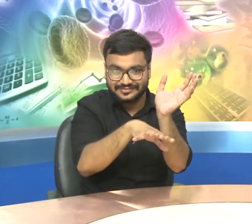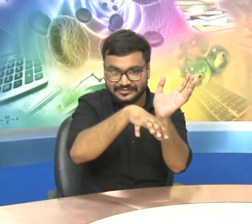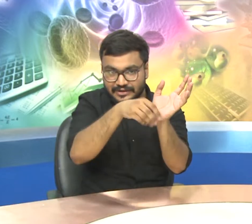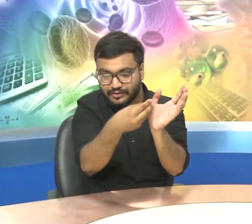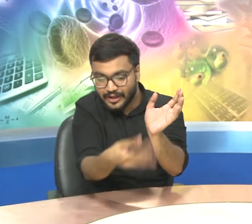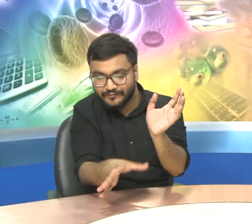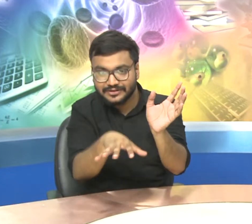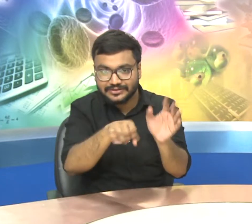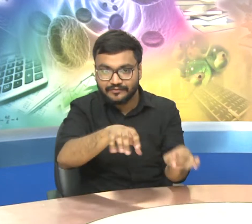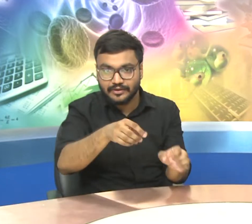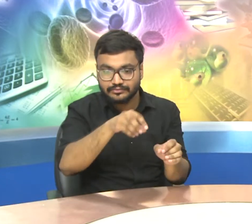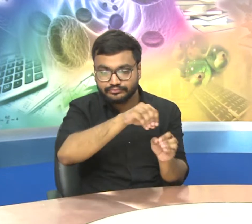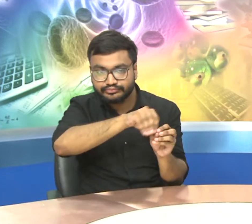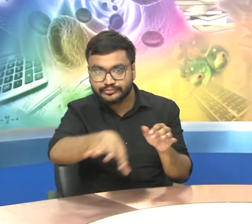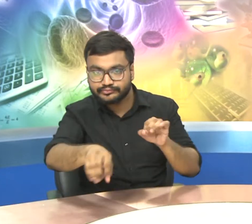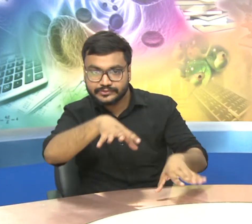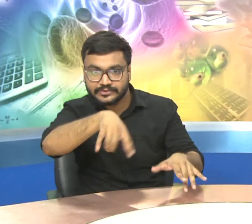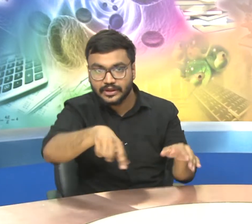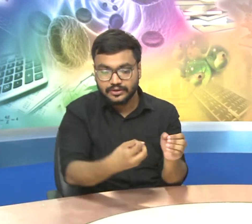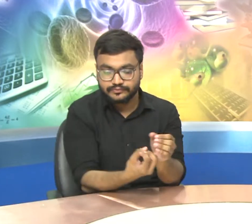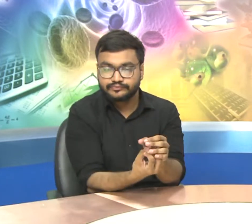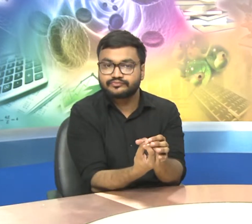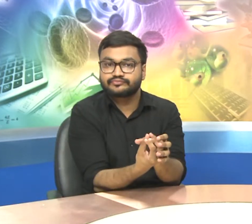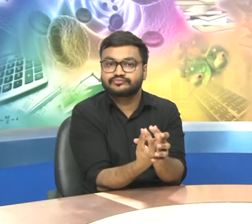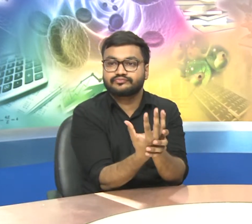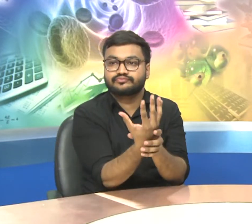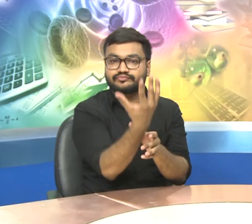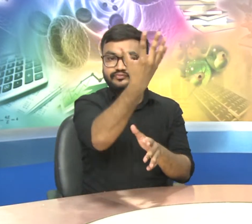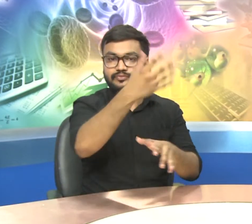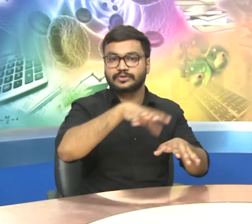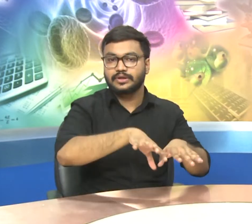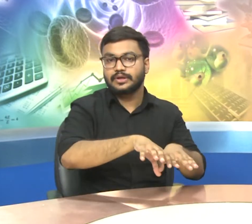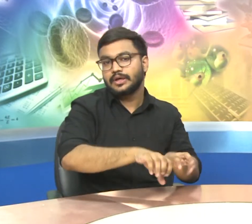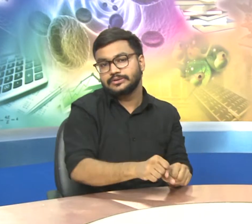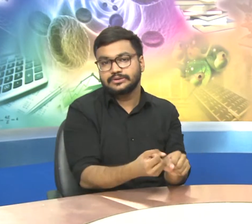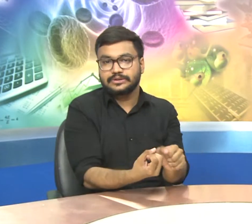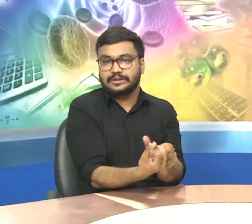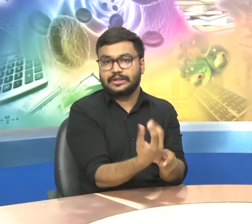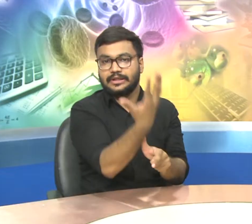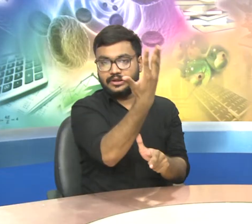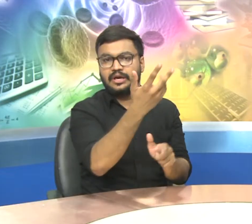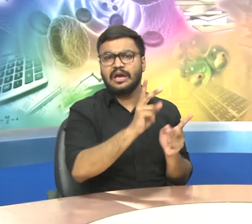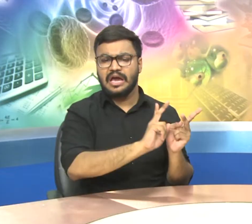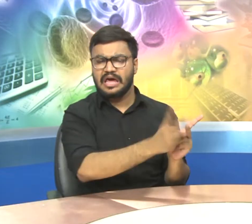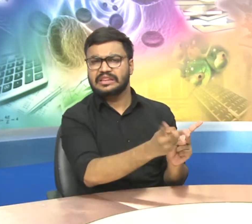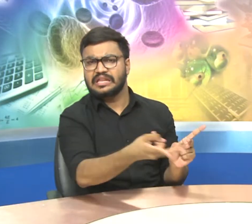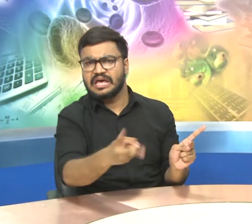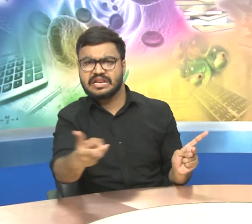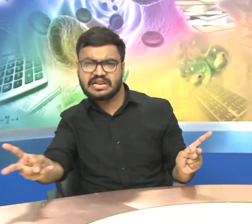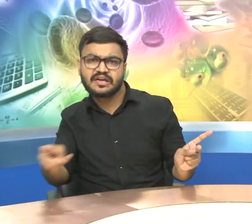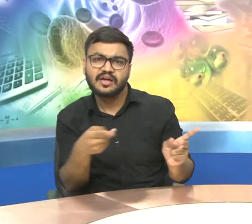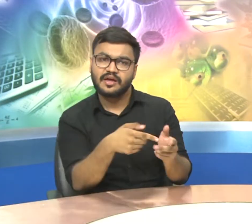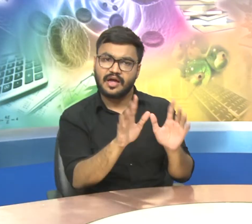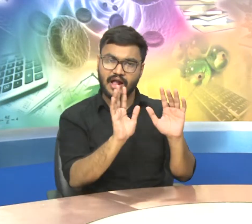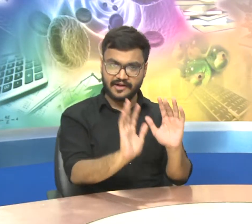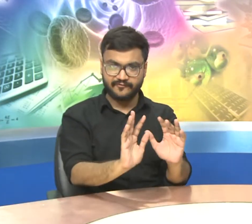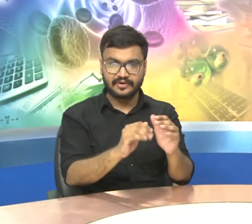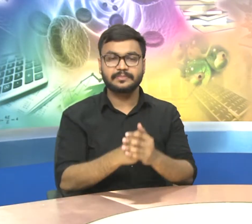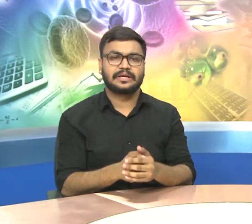It means plants grow in shallow water with their stems and leaves above the water